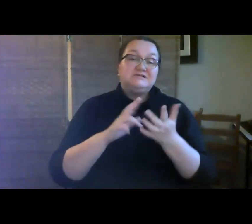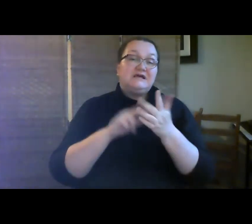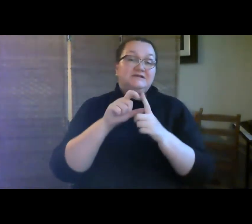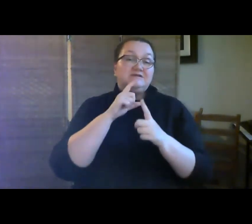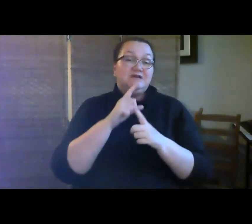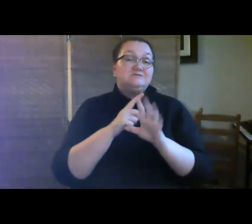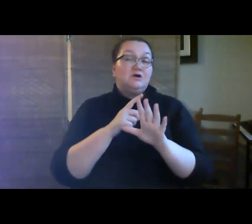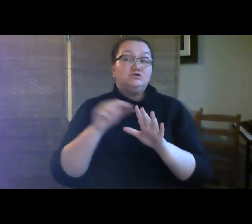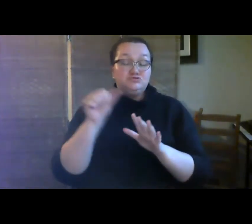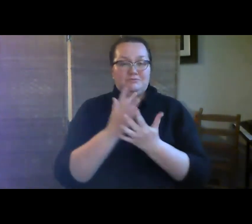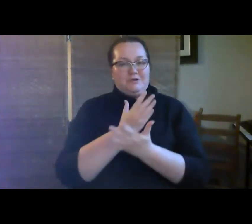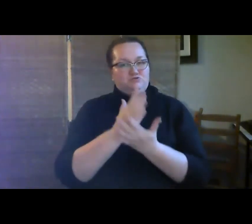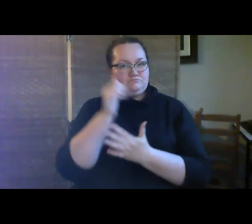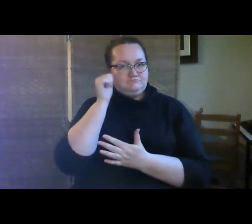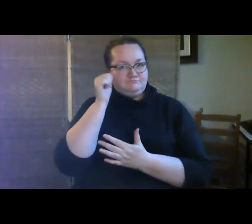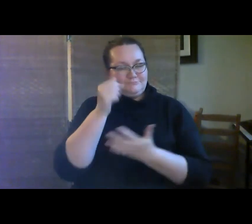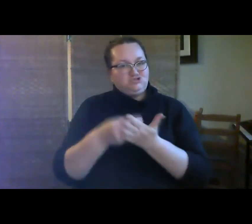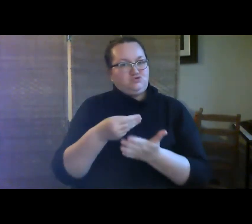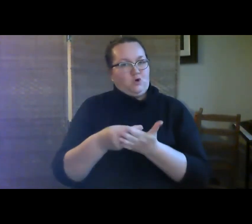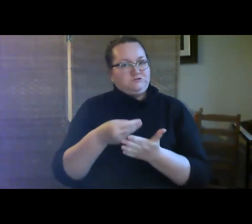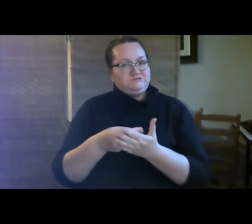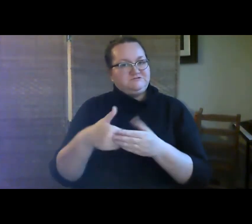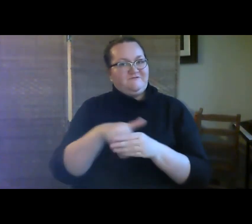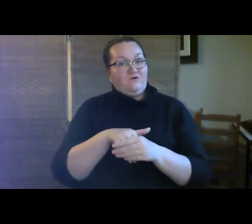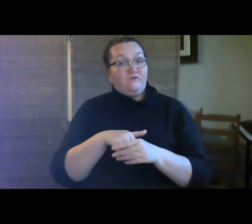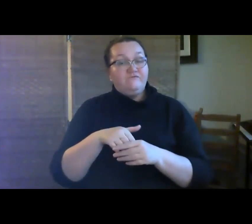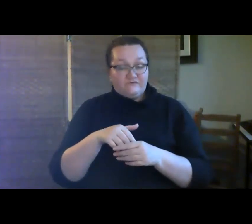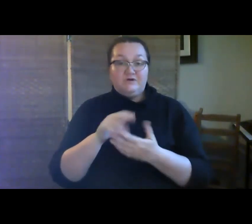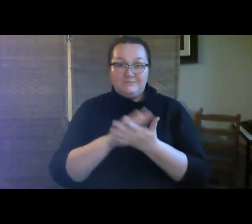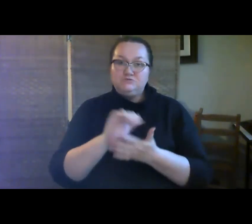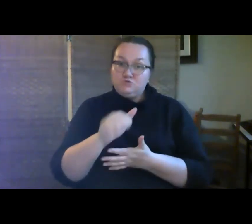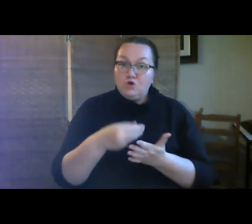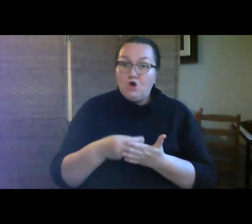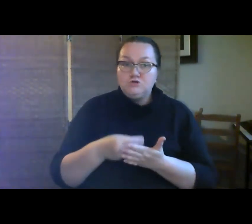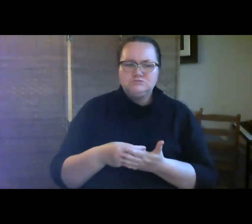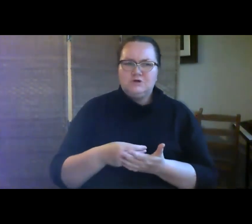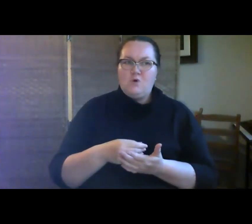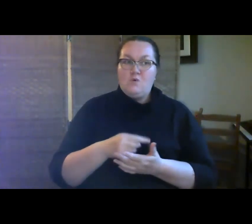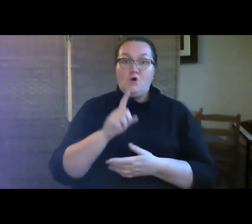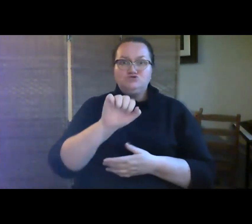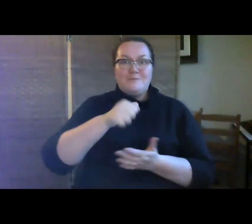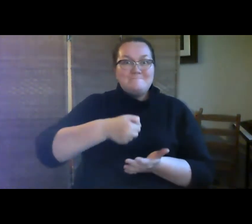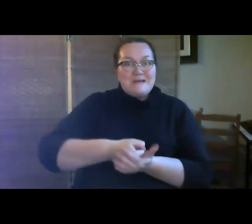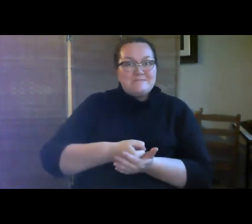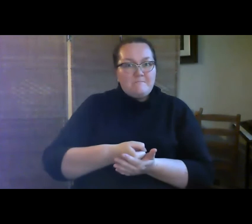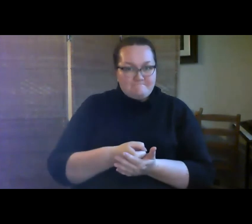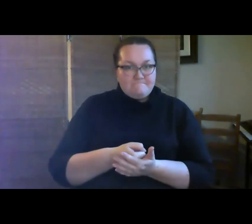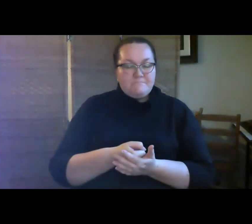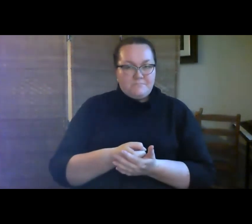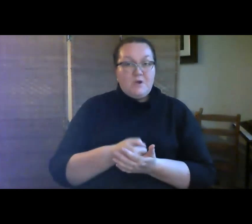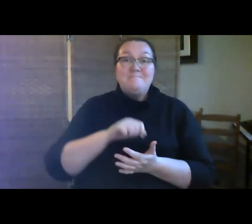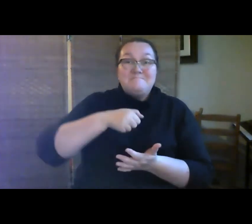charge. So understand your own costs of taking a production out. What is your bottom line? To include